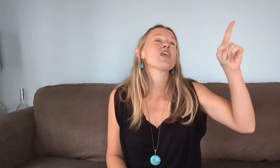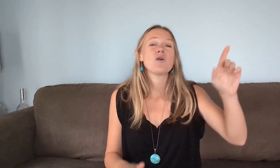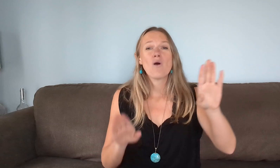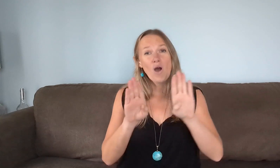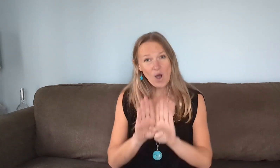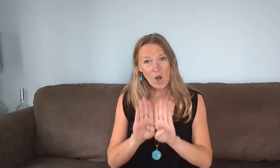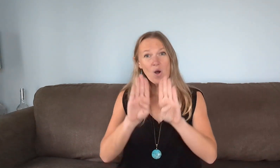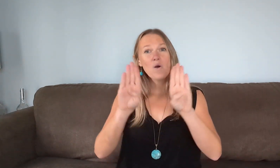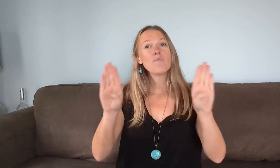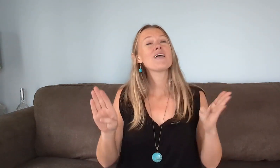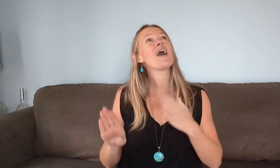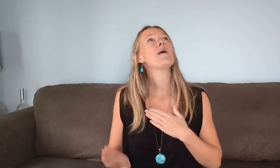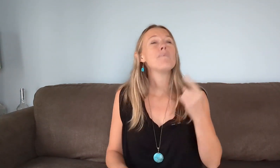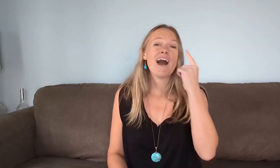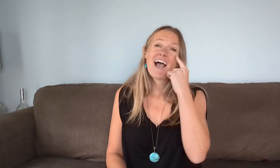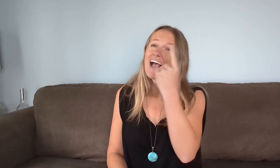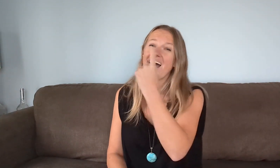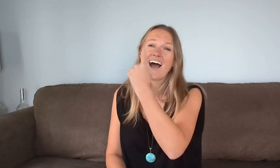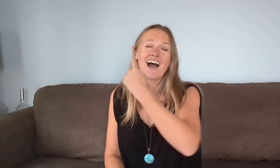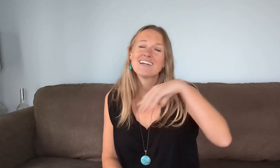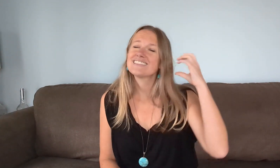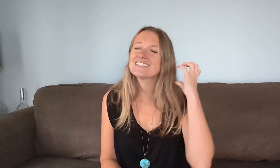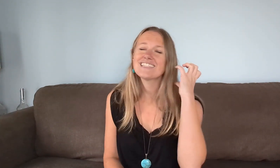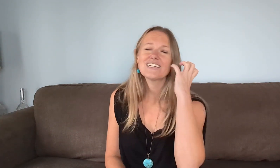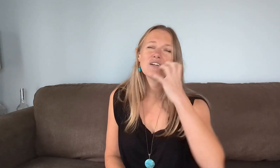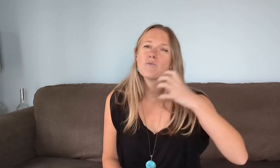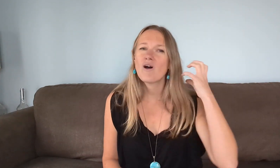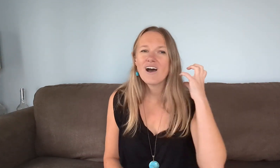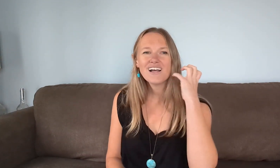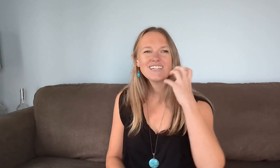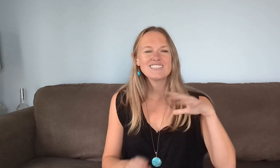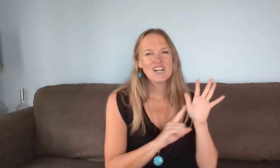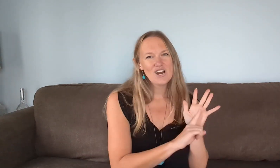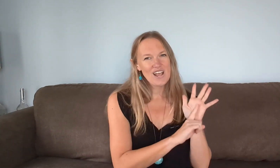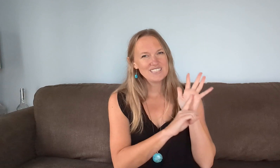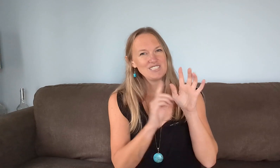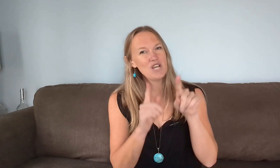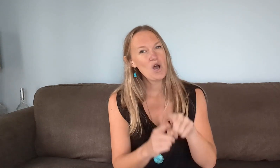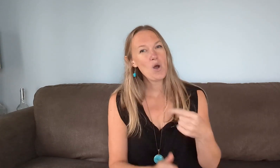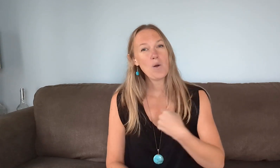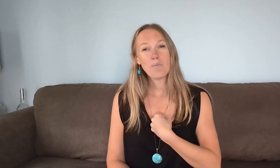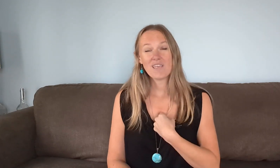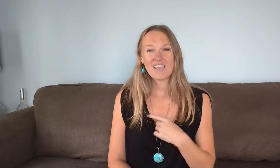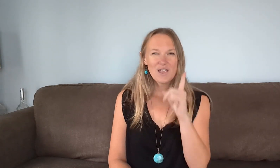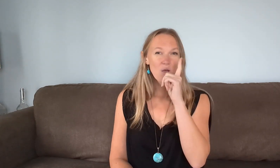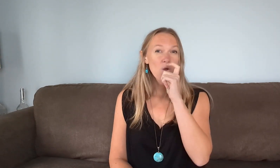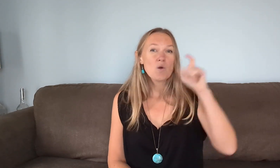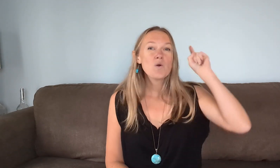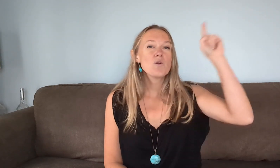you. Open up my eyes in wonder and show me who